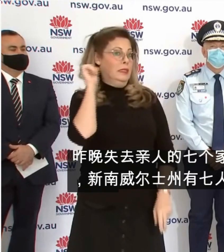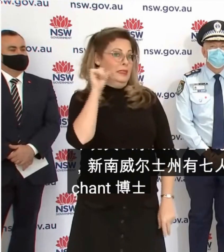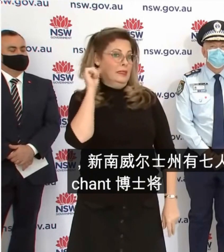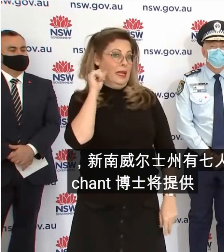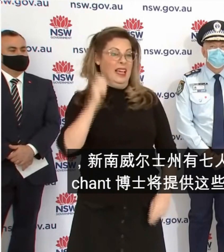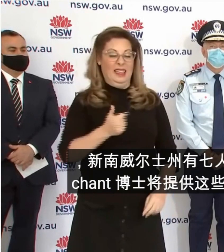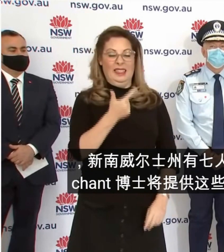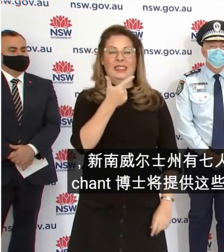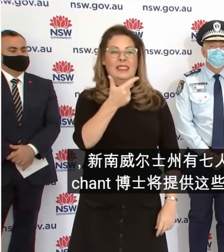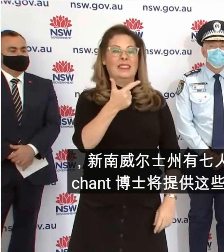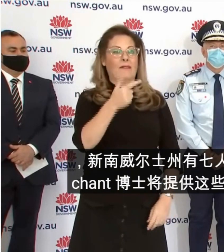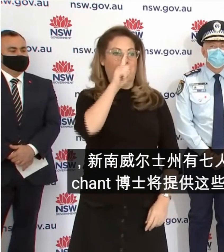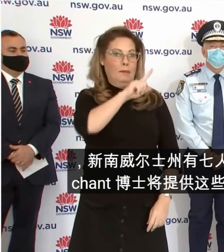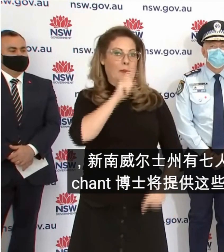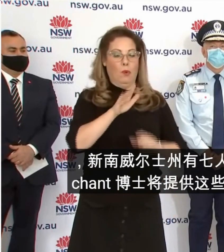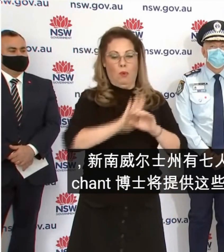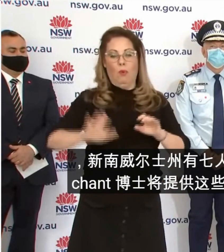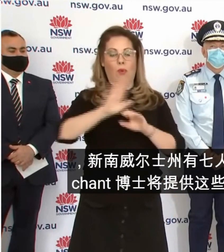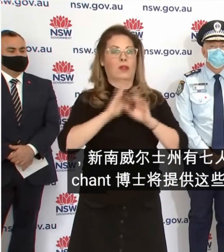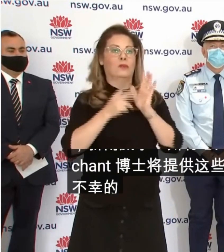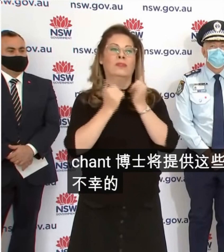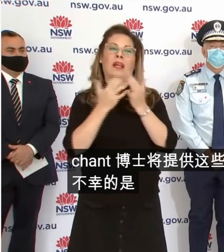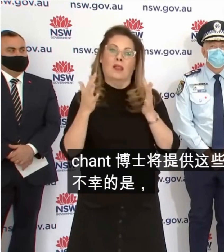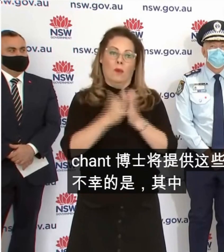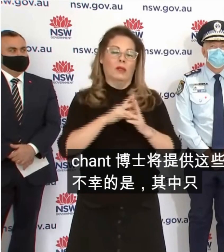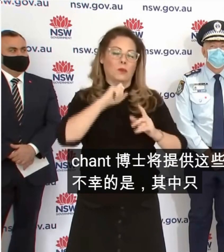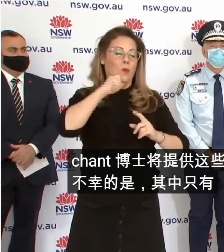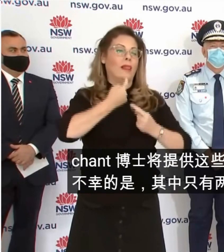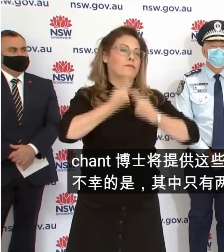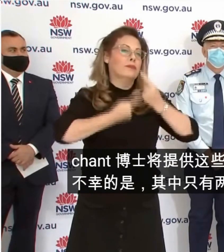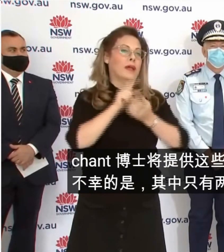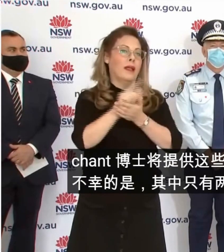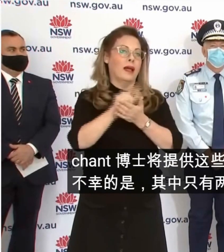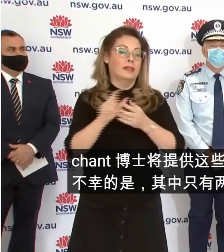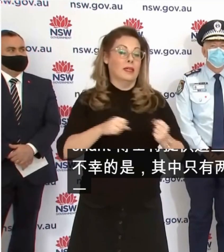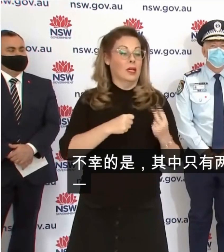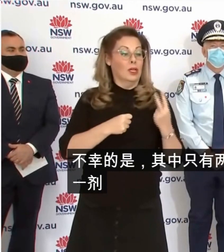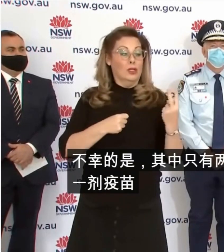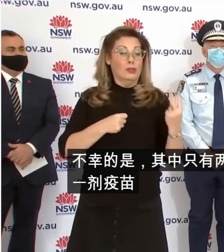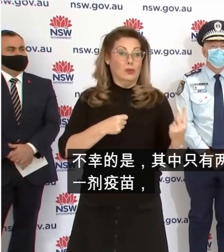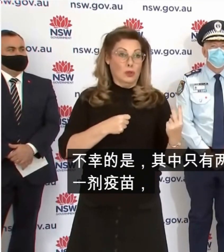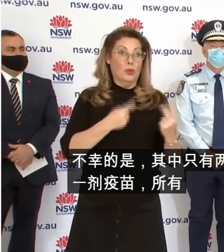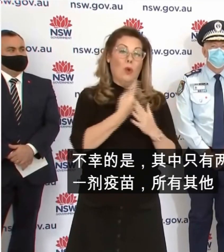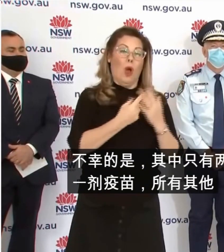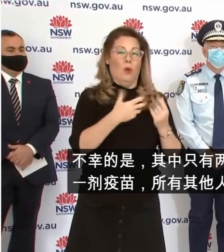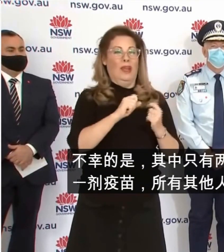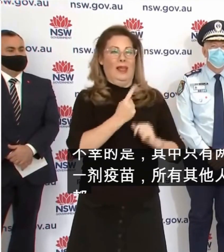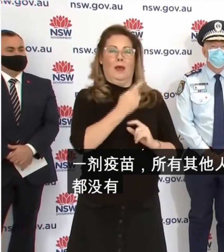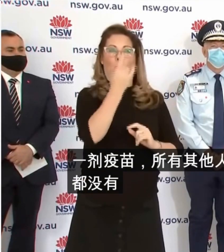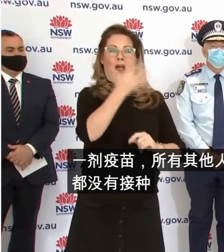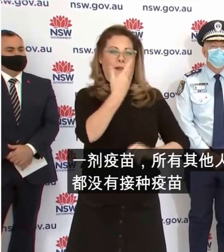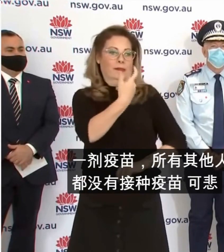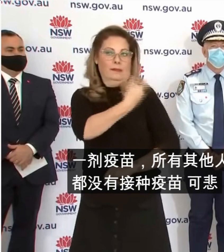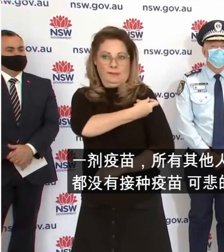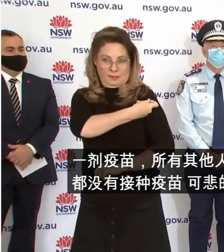Dr. Chant will provide those details. Unfortunately, only 2 of them had 1 dose of a vaccine and all the others